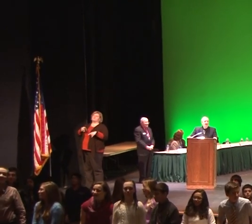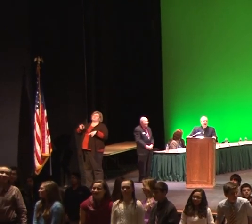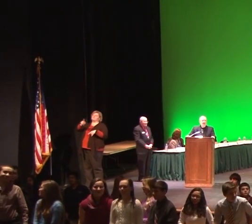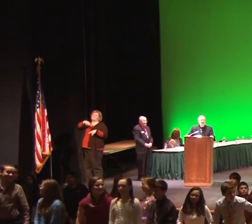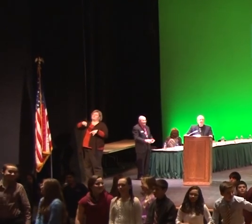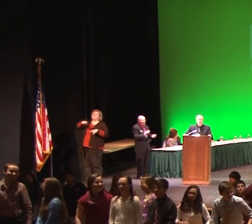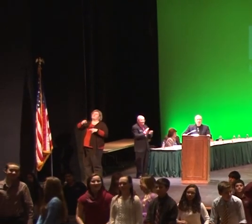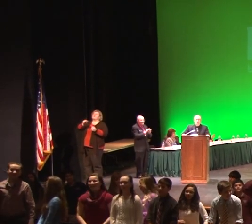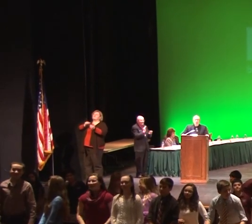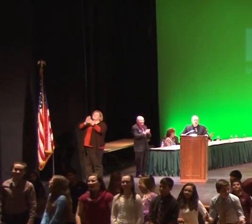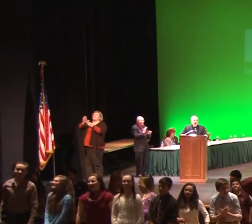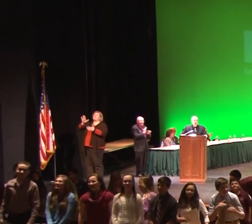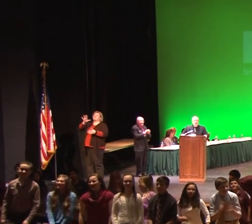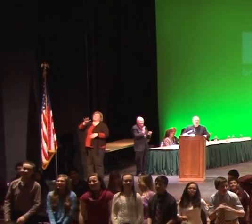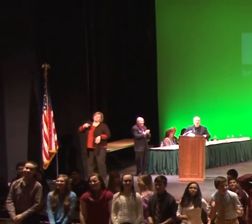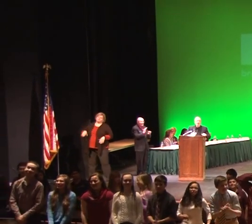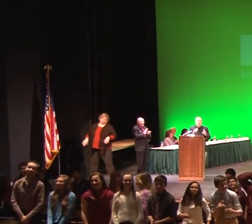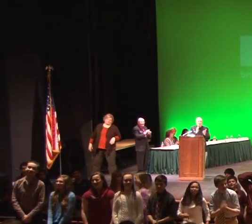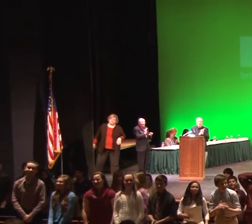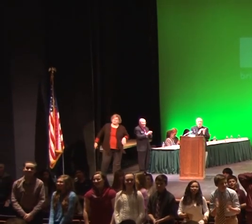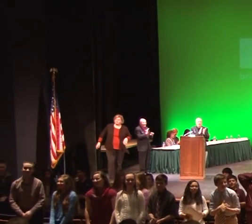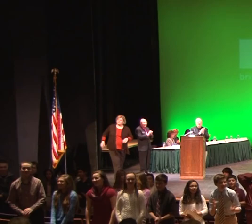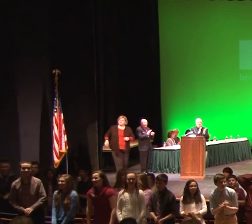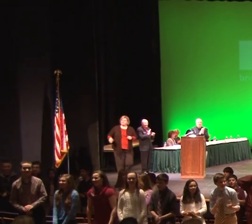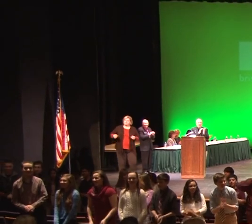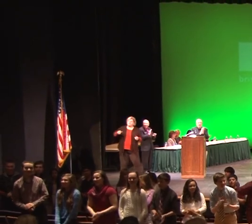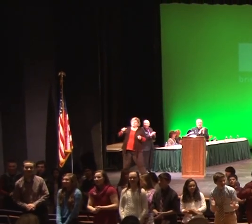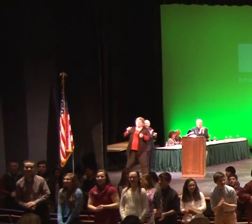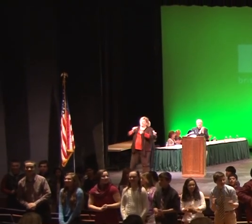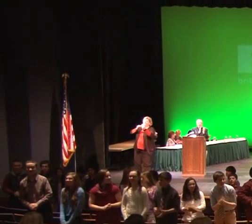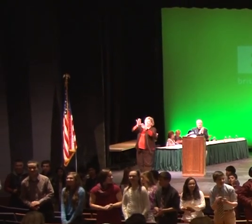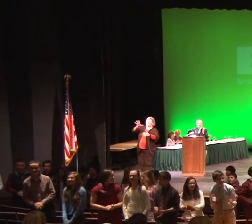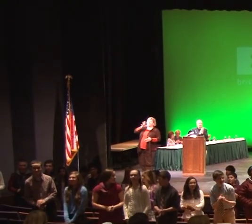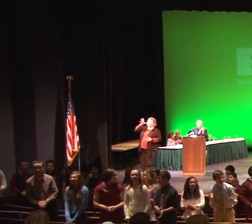parents, and give them a good rousing round of applause.